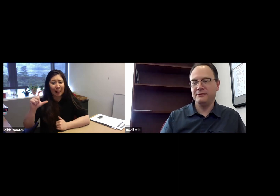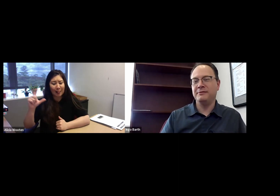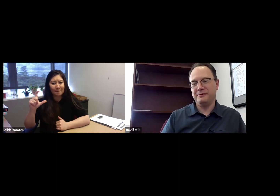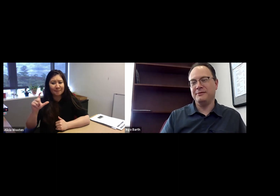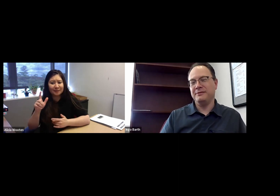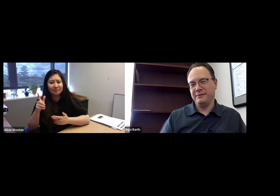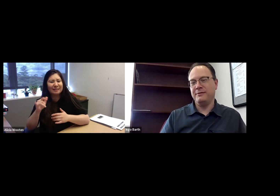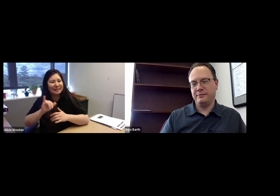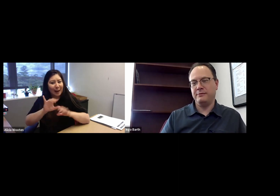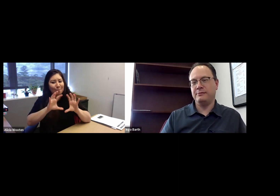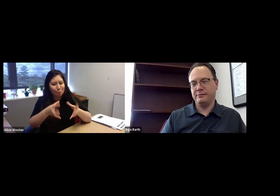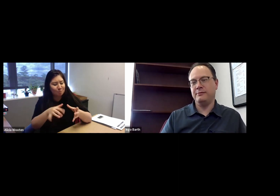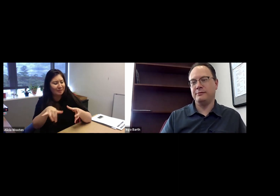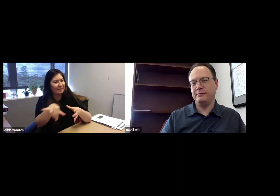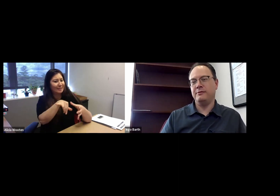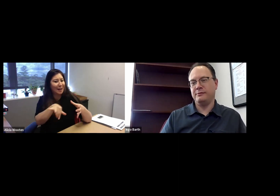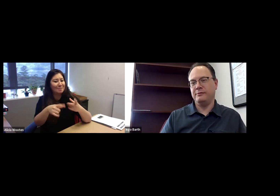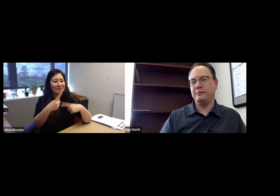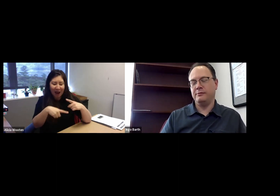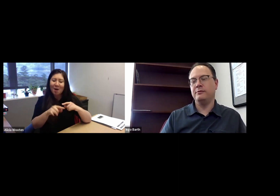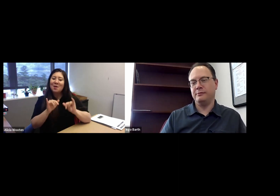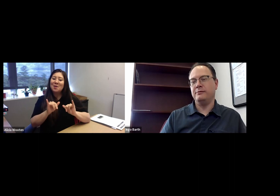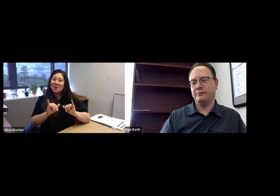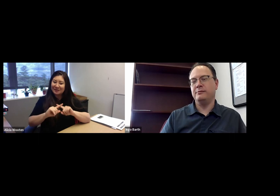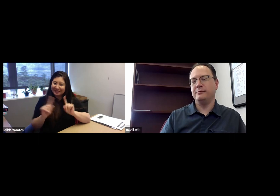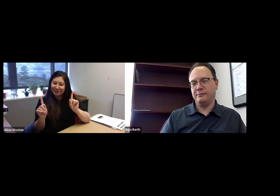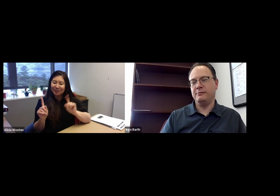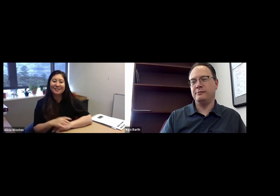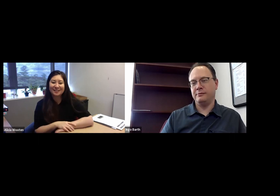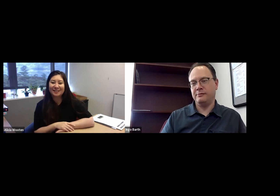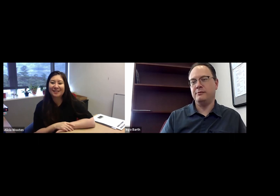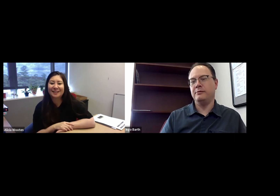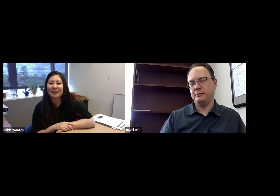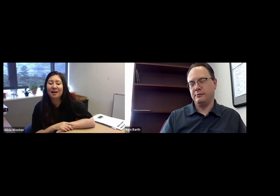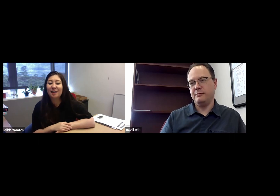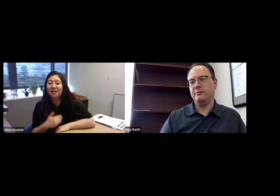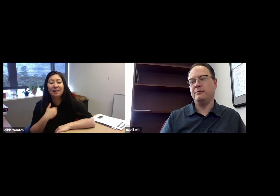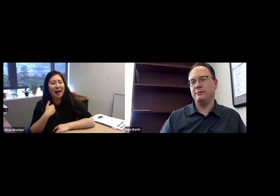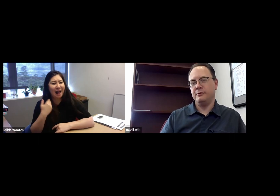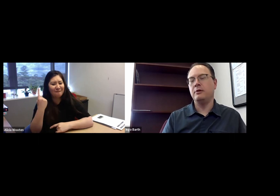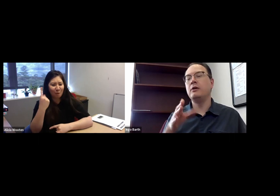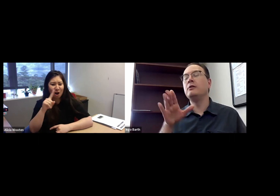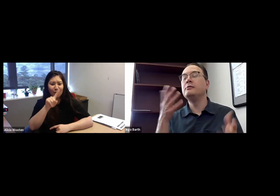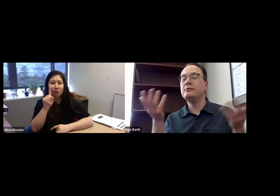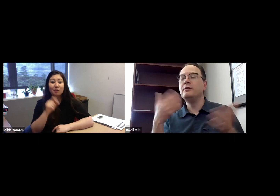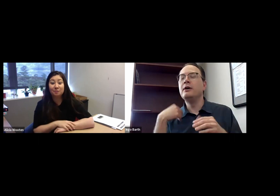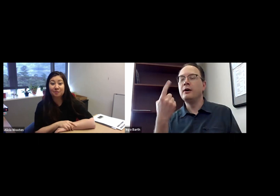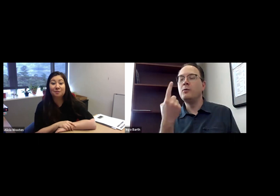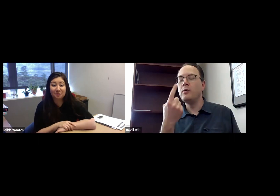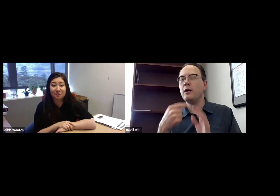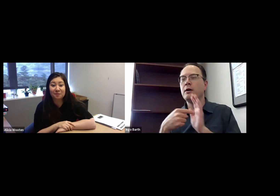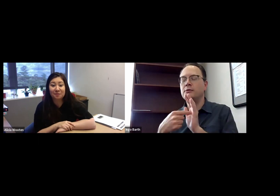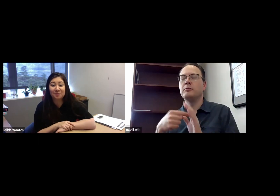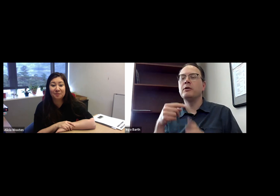So I see another thing in the chat that says I was expecting the elements in that group to have similar signs. So that's